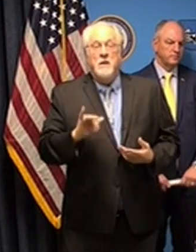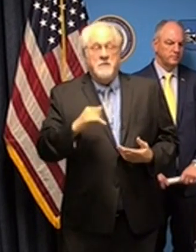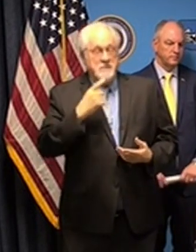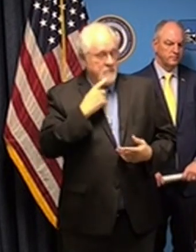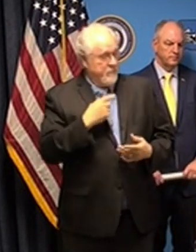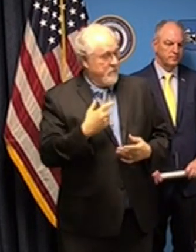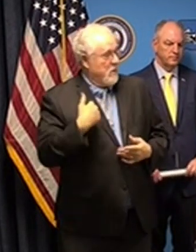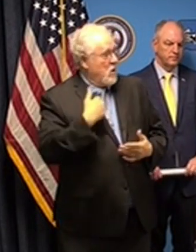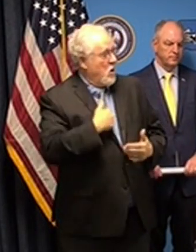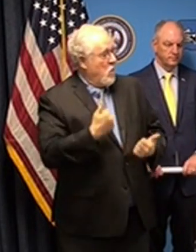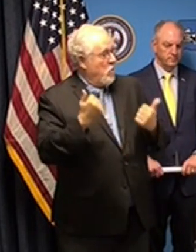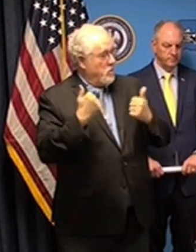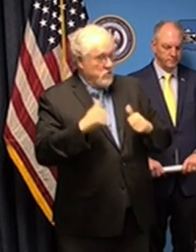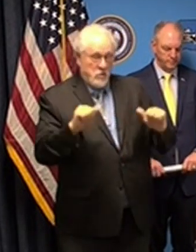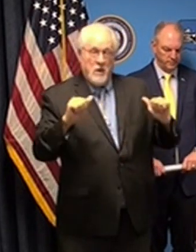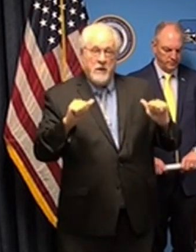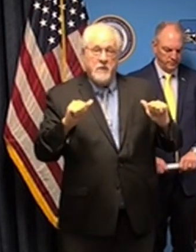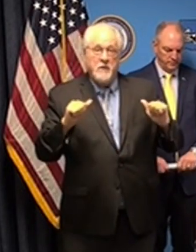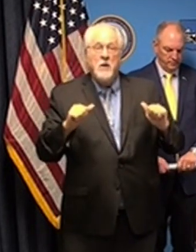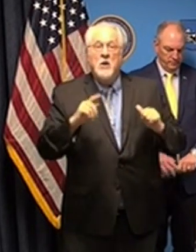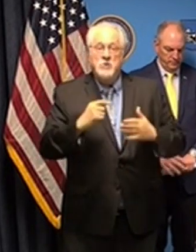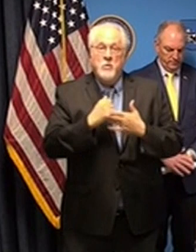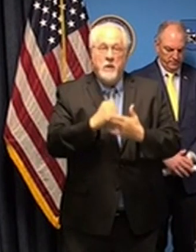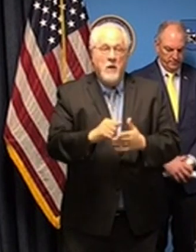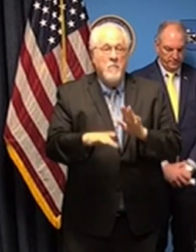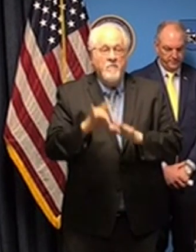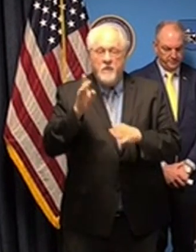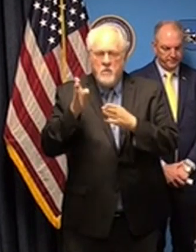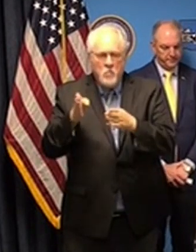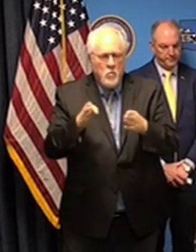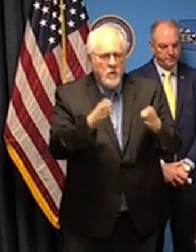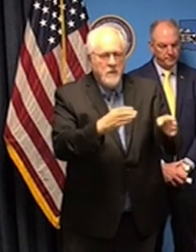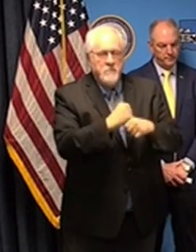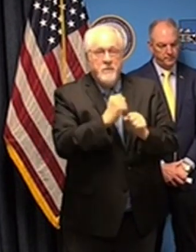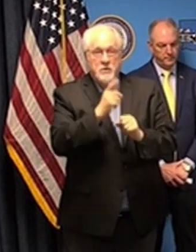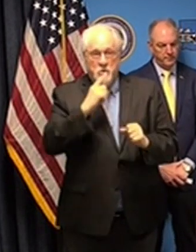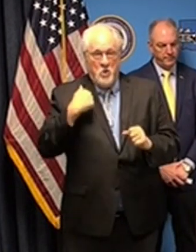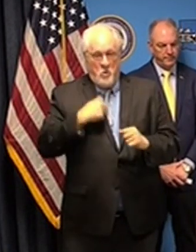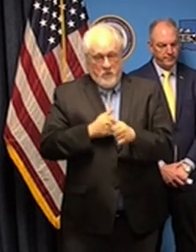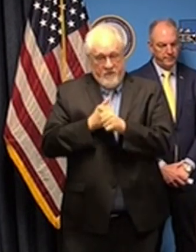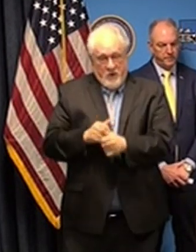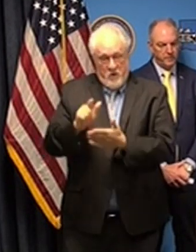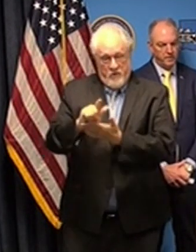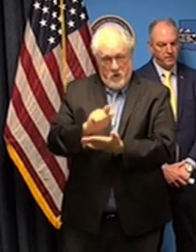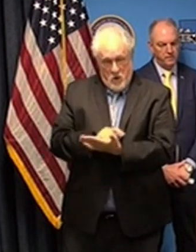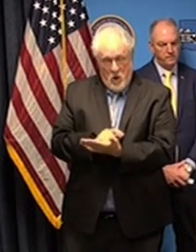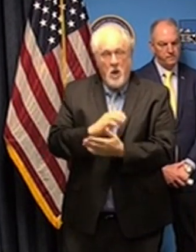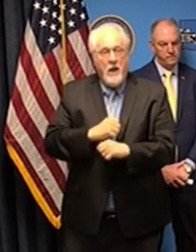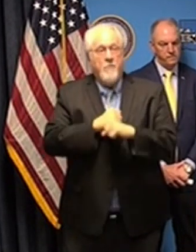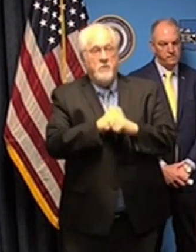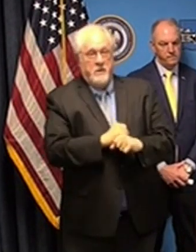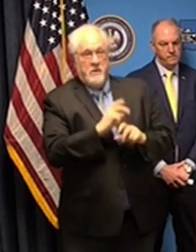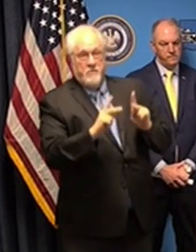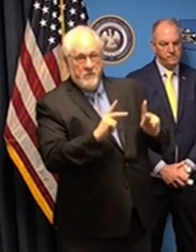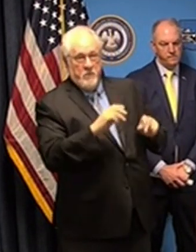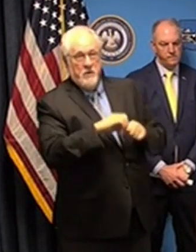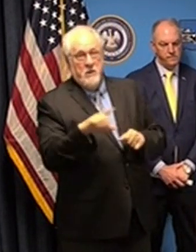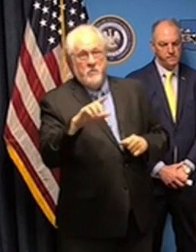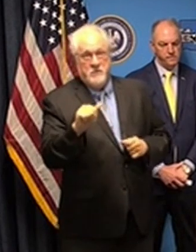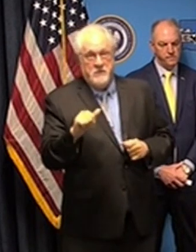said, we're trying at the Department of Justice to help find avenues to ensure that we stay within the law and protect the public here